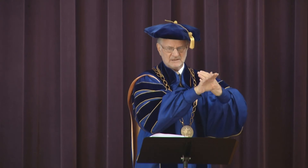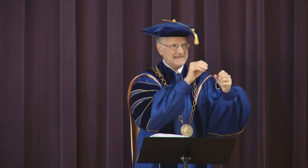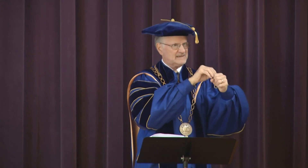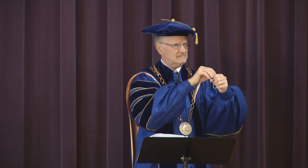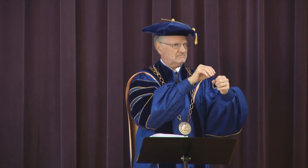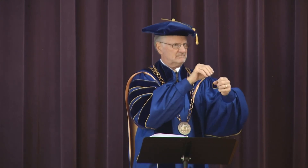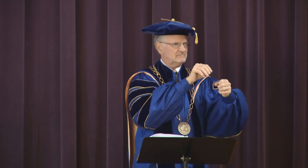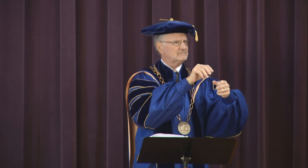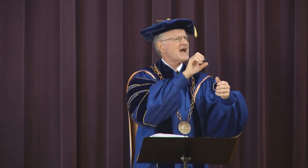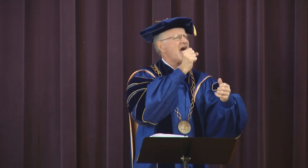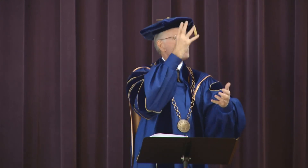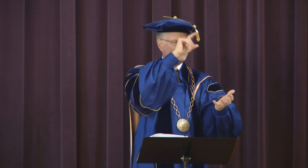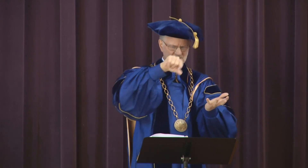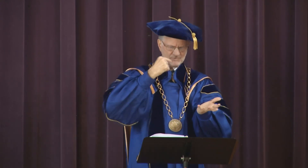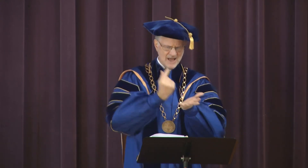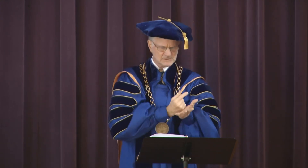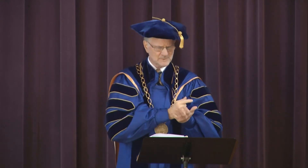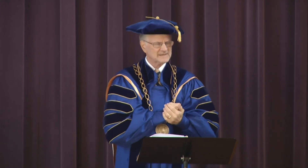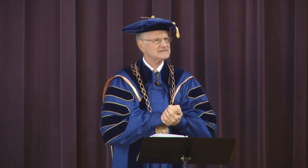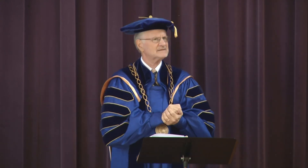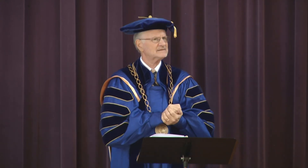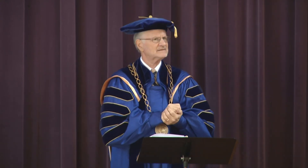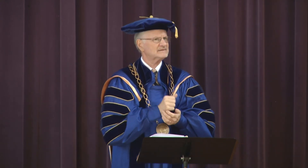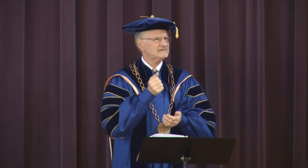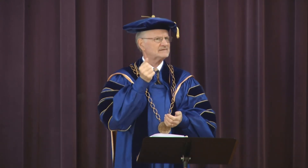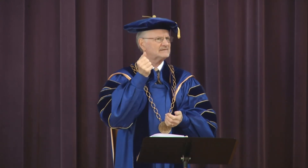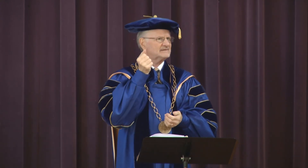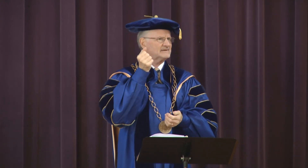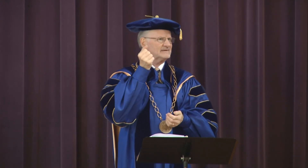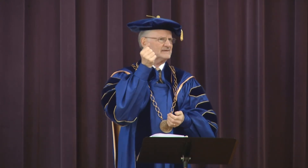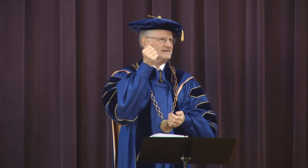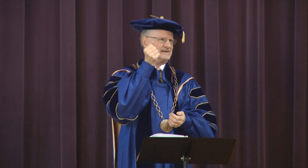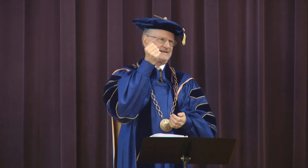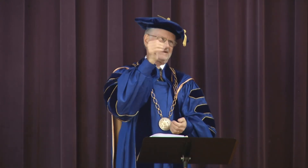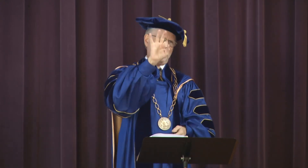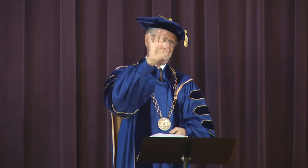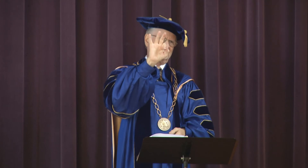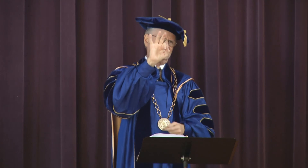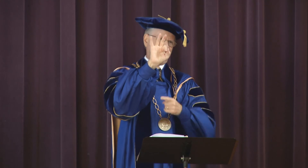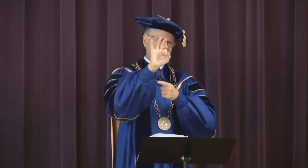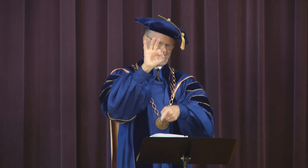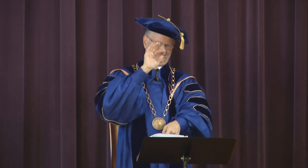in. How many graduated? 185 came in,